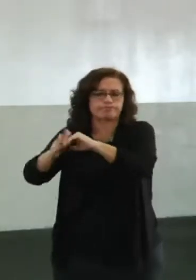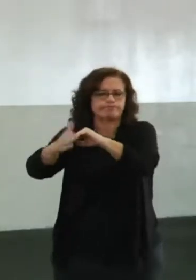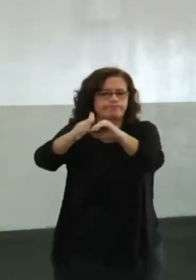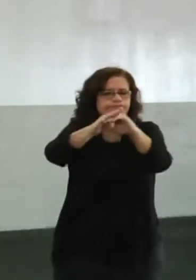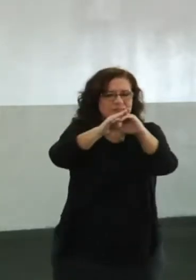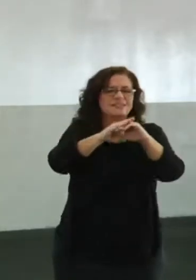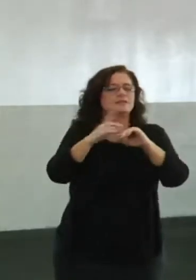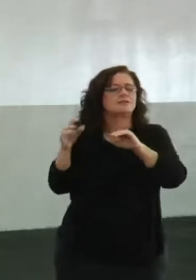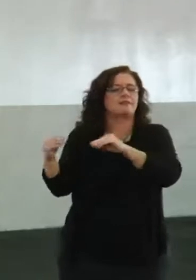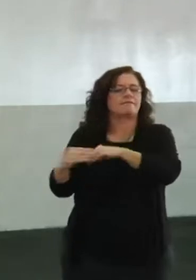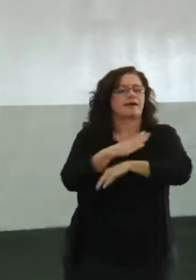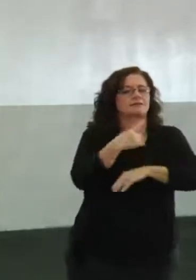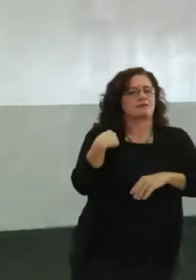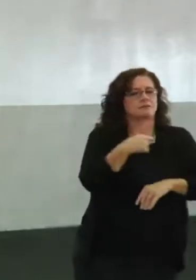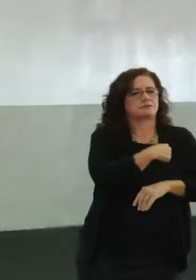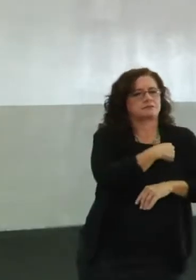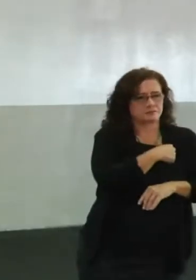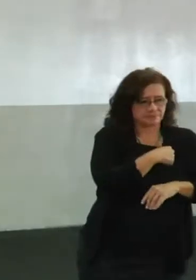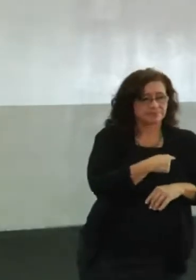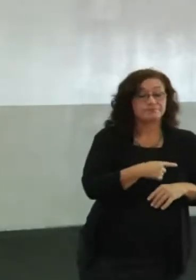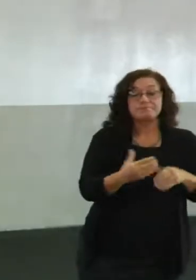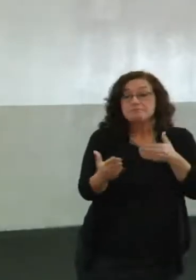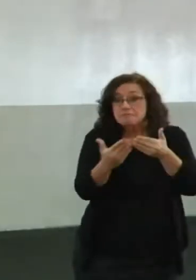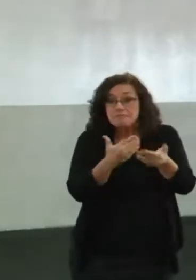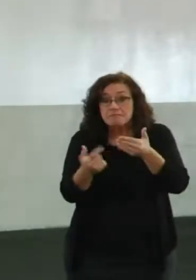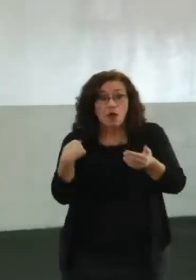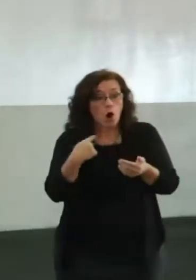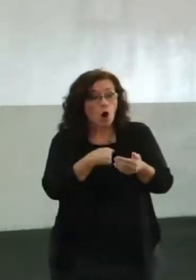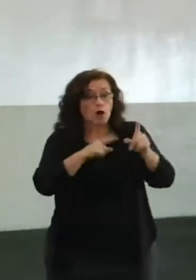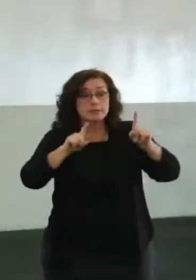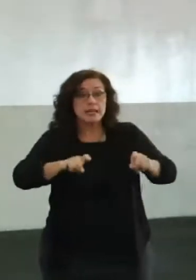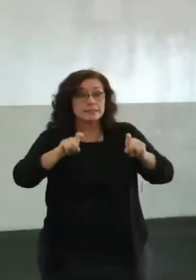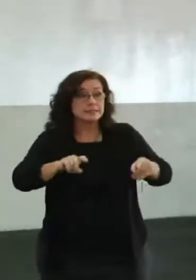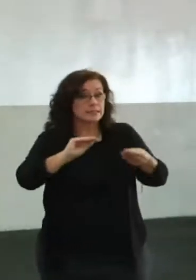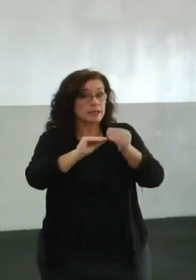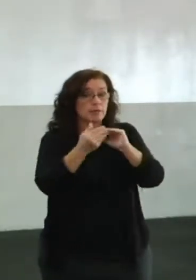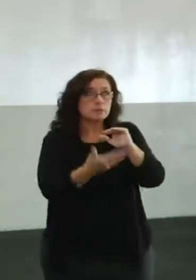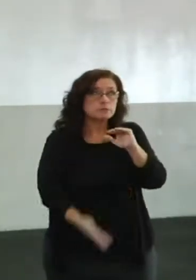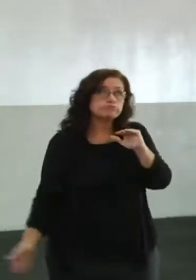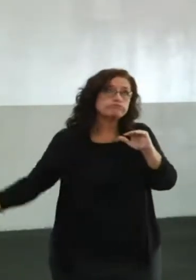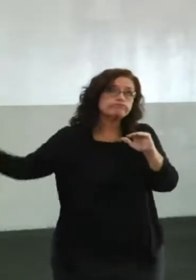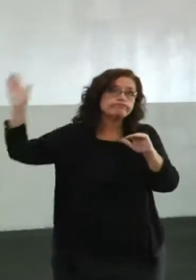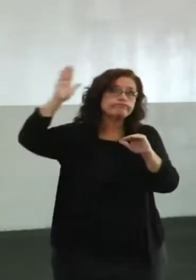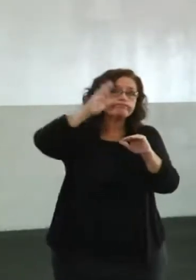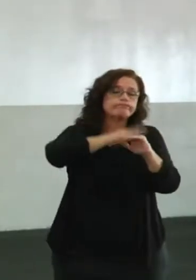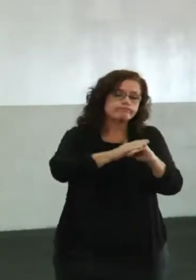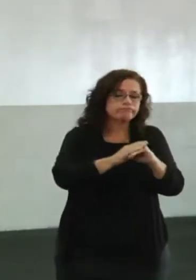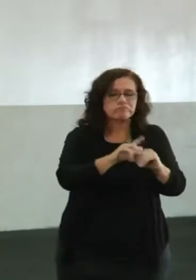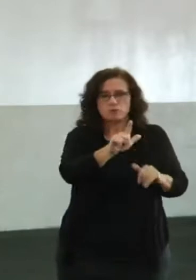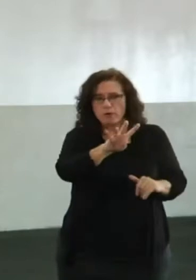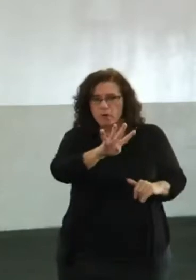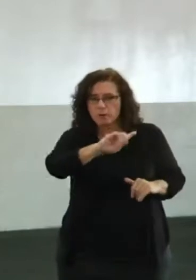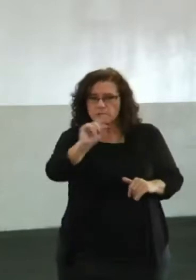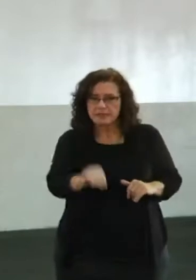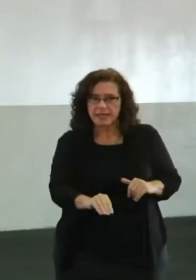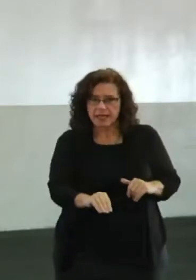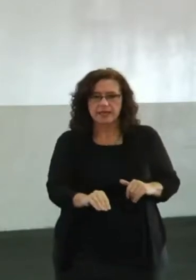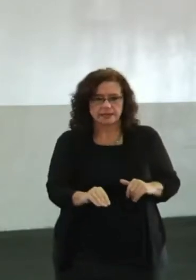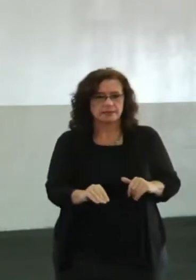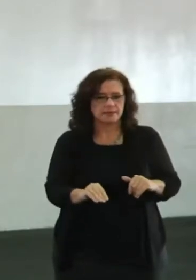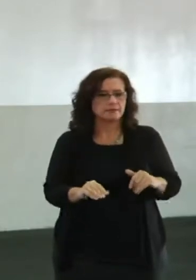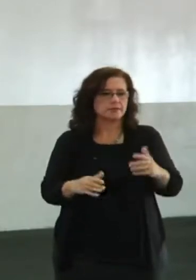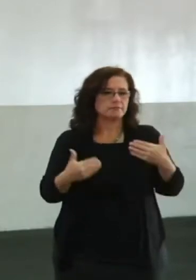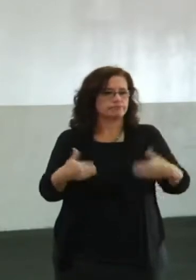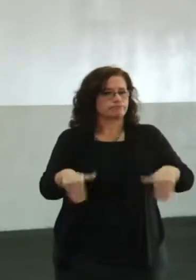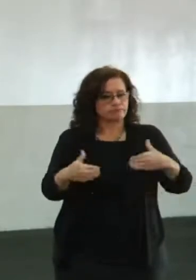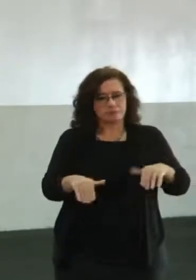has gone up 24% in the last week. Huge increase. And it still went down. So we just want you to know